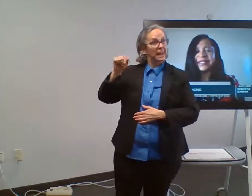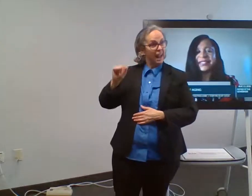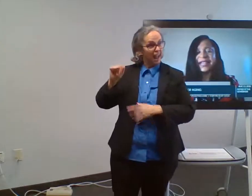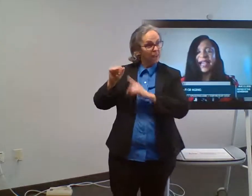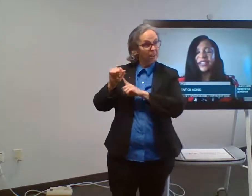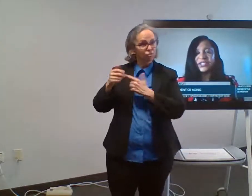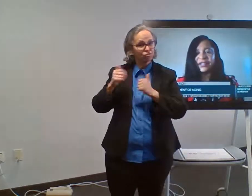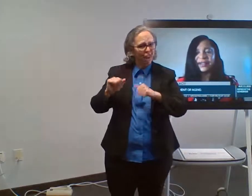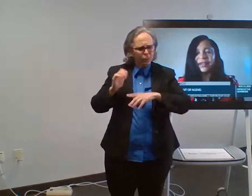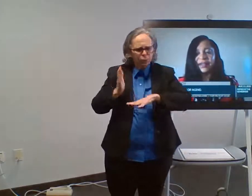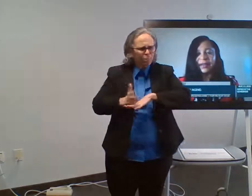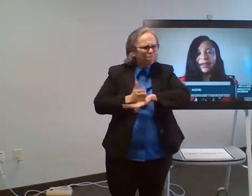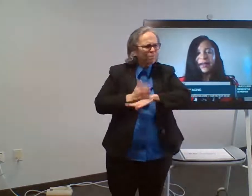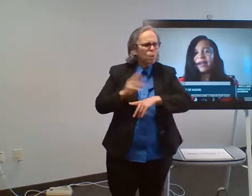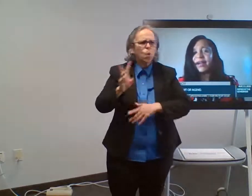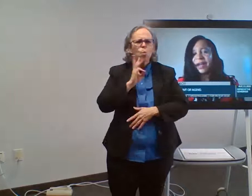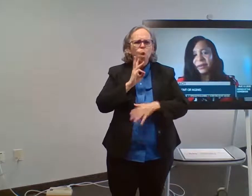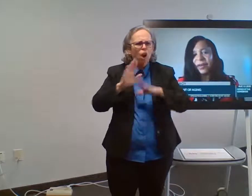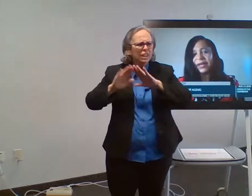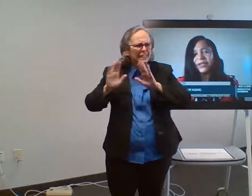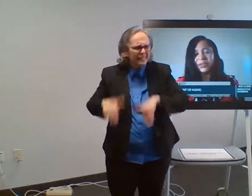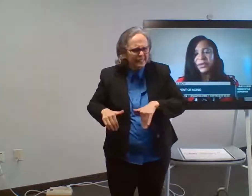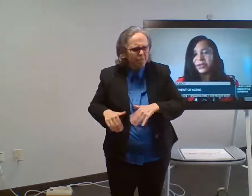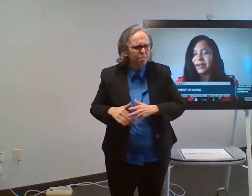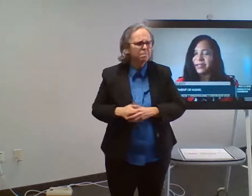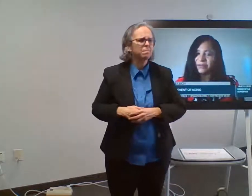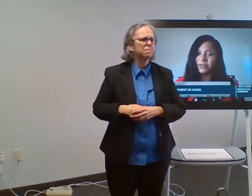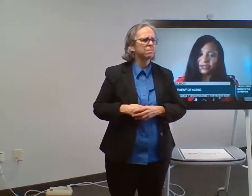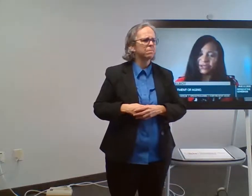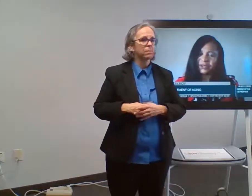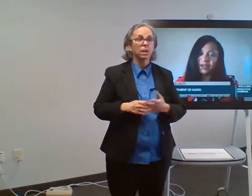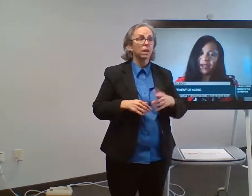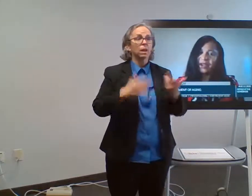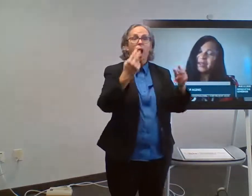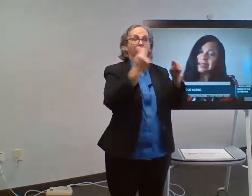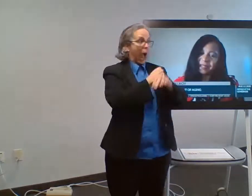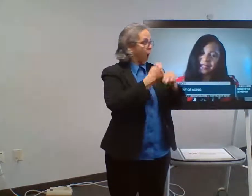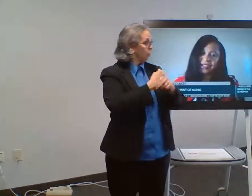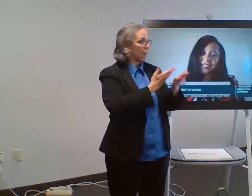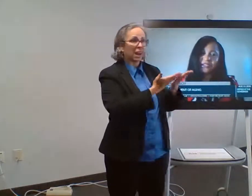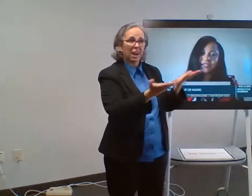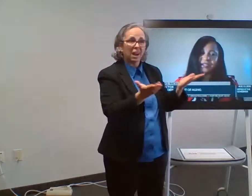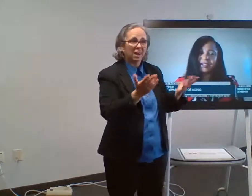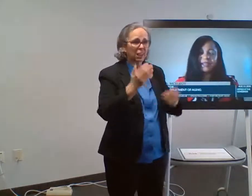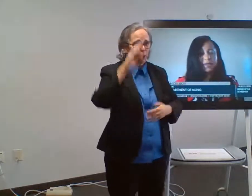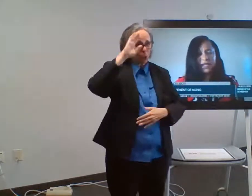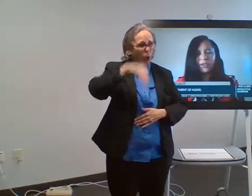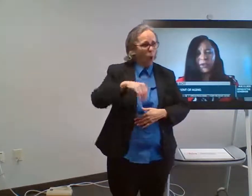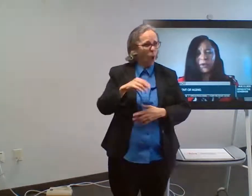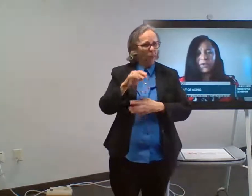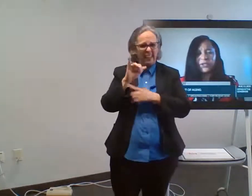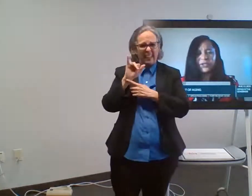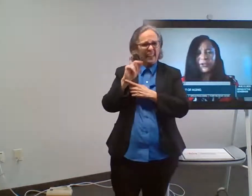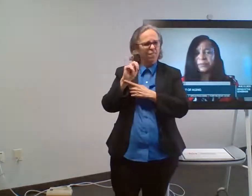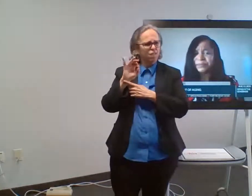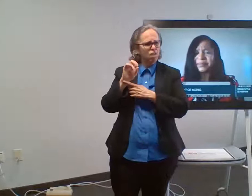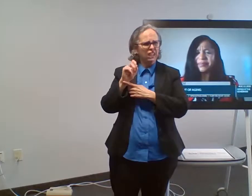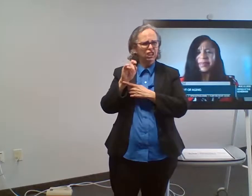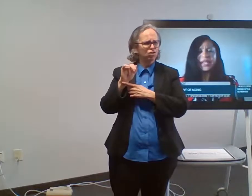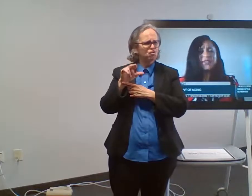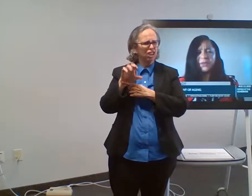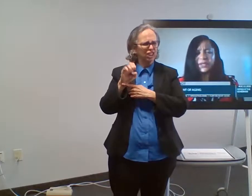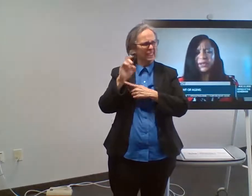weren't afraid to take action. Our highways, we knew our infrastructure needed attention and things were